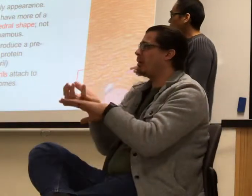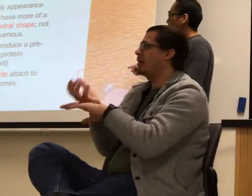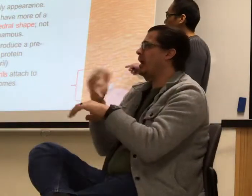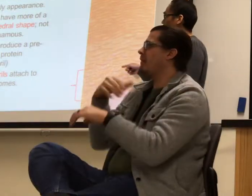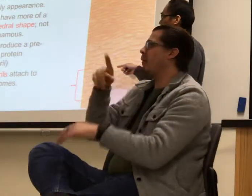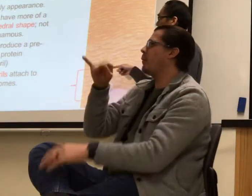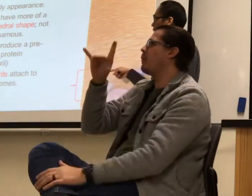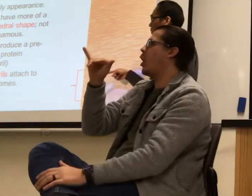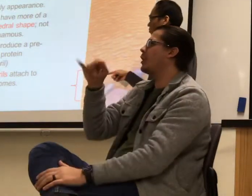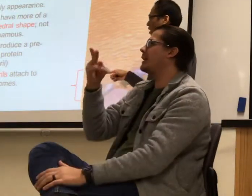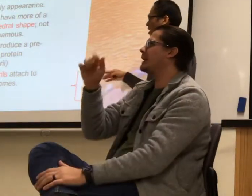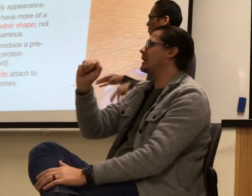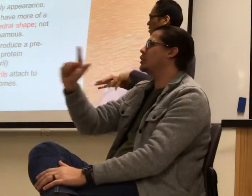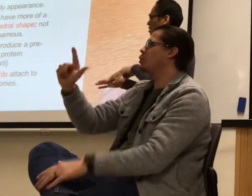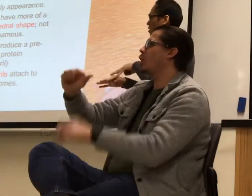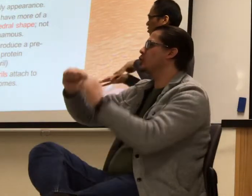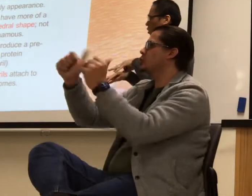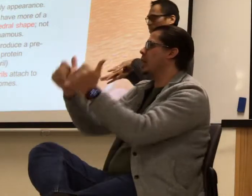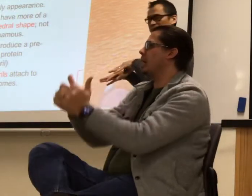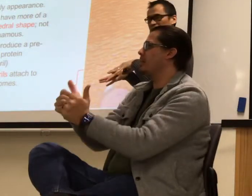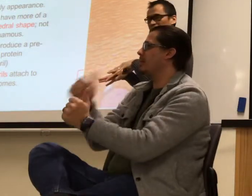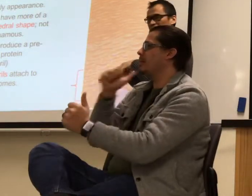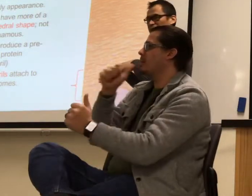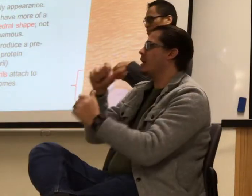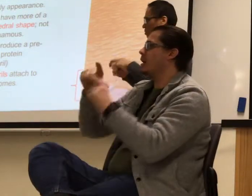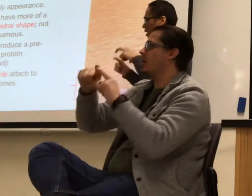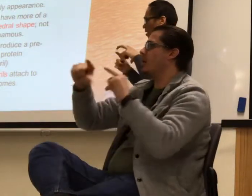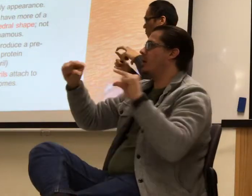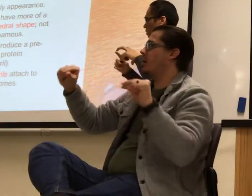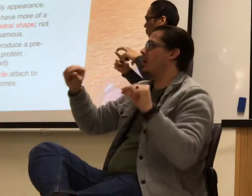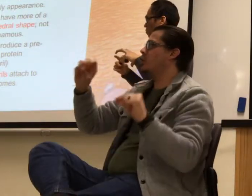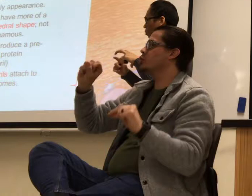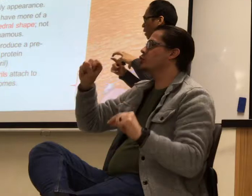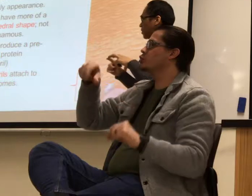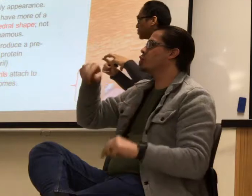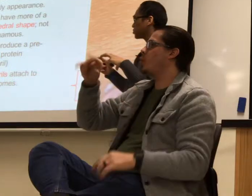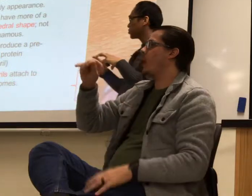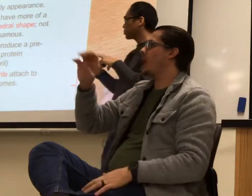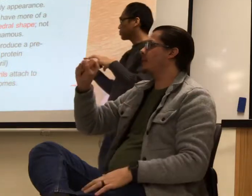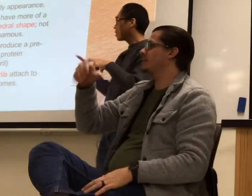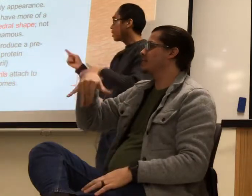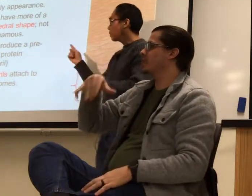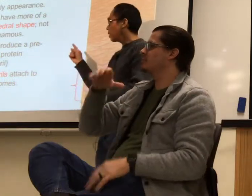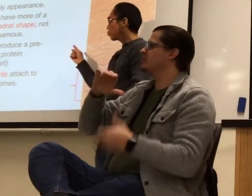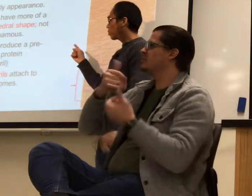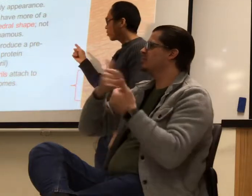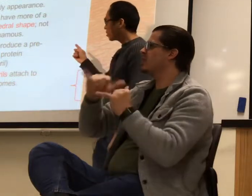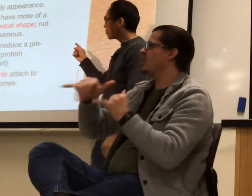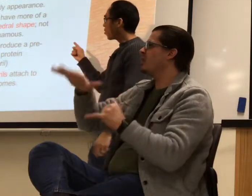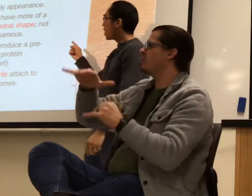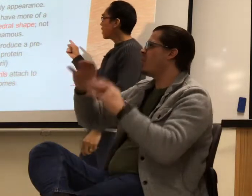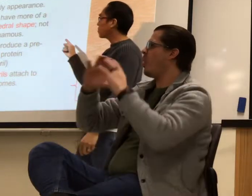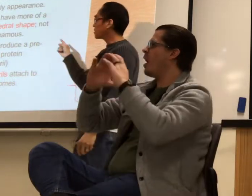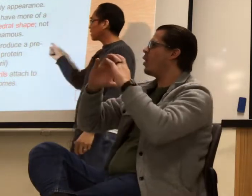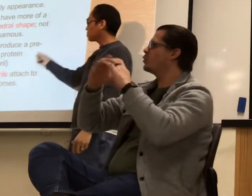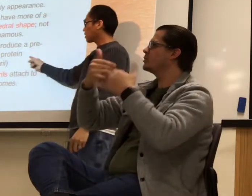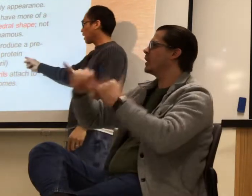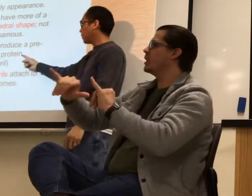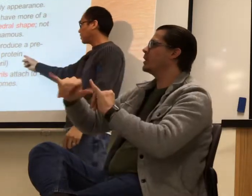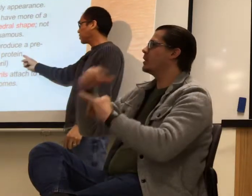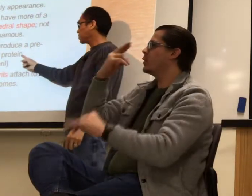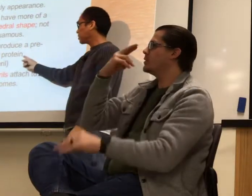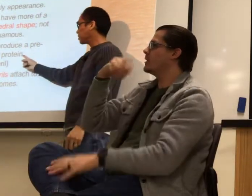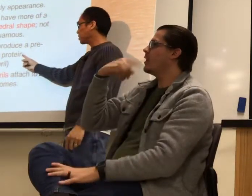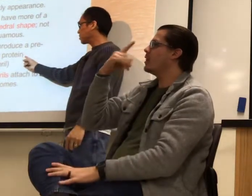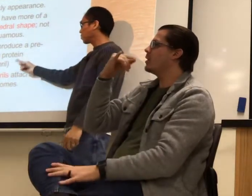shape. They're not squamous yet. They're still kind of roundish. The reason why the cells look